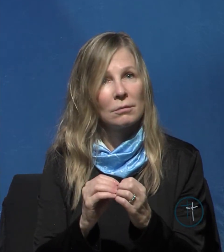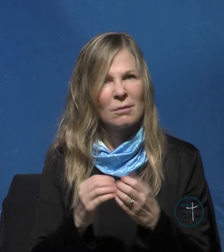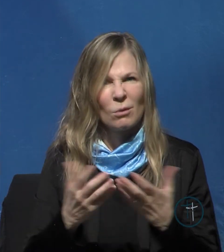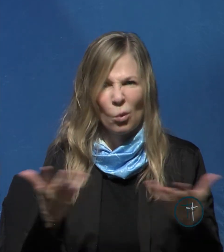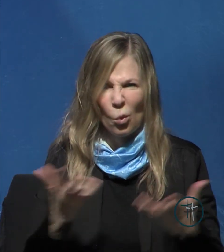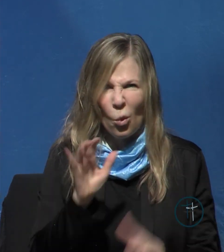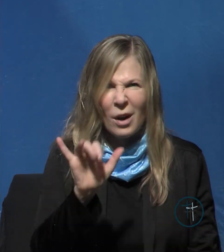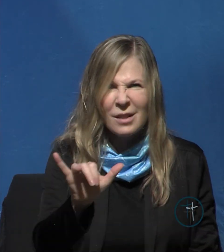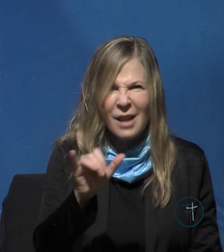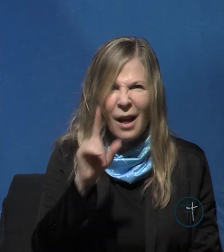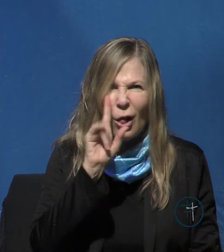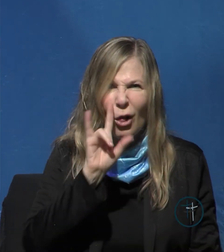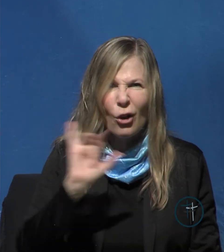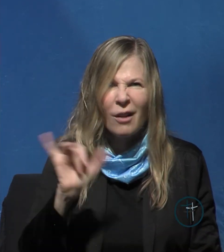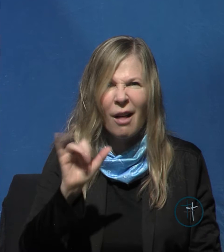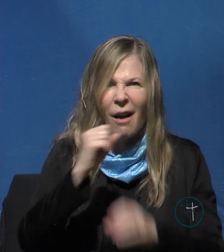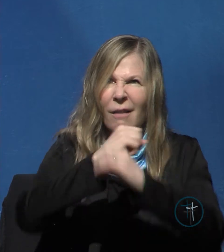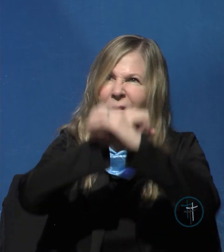are endless.